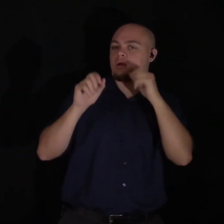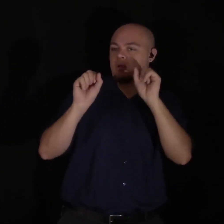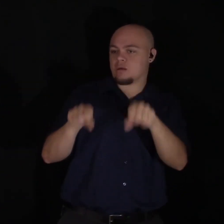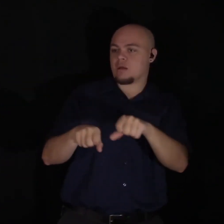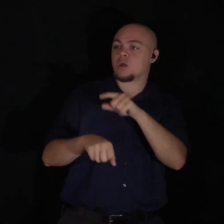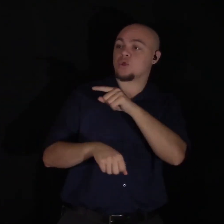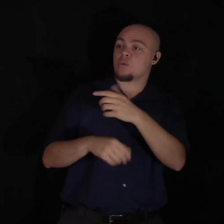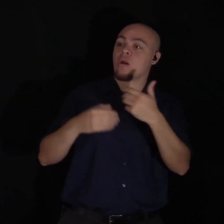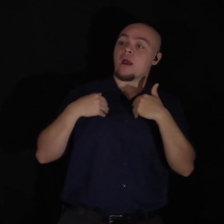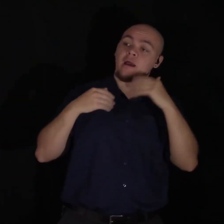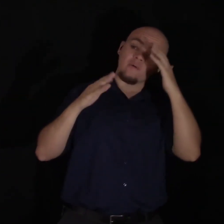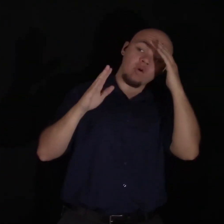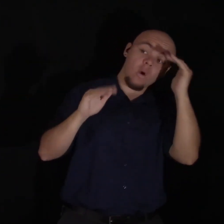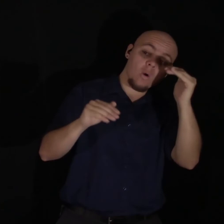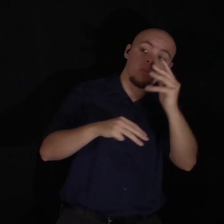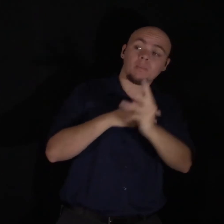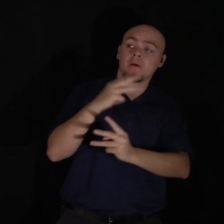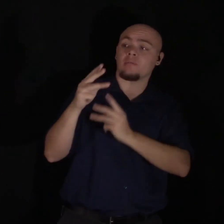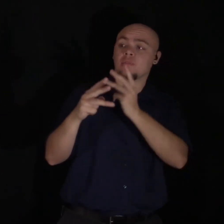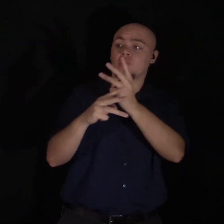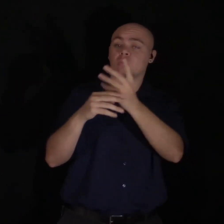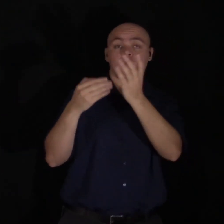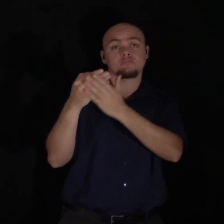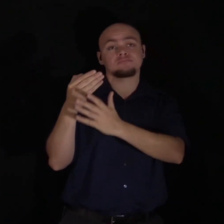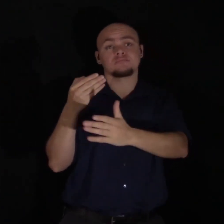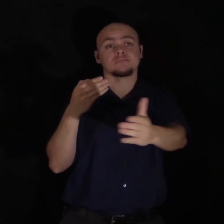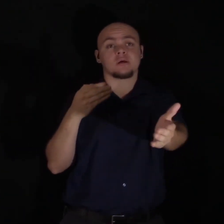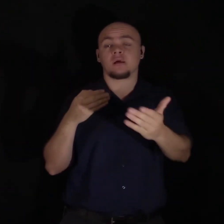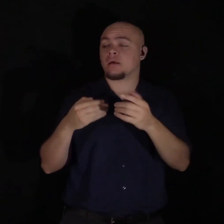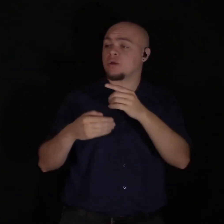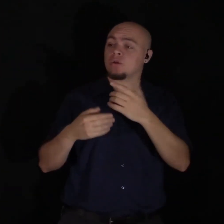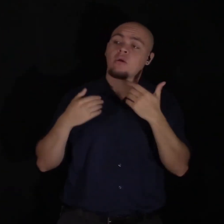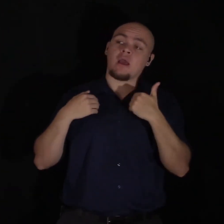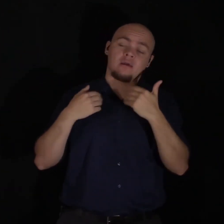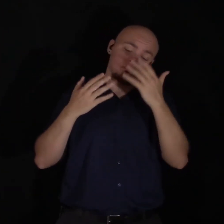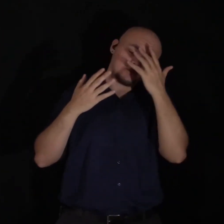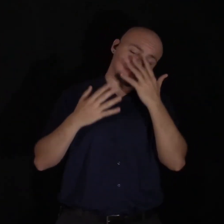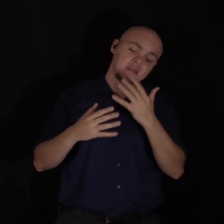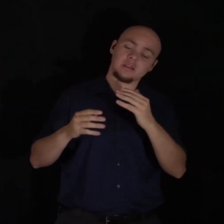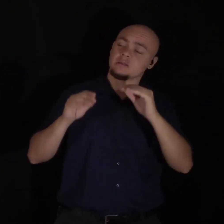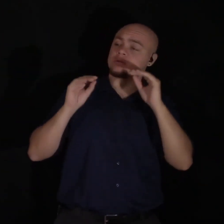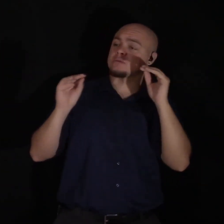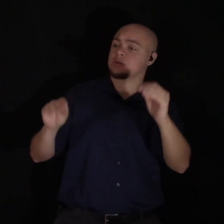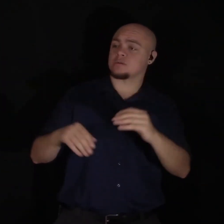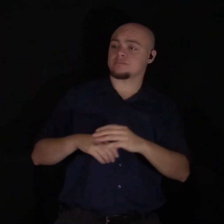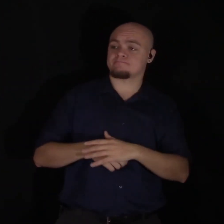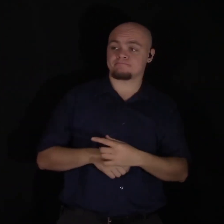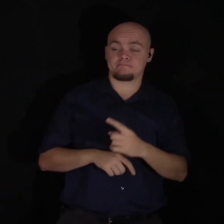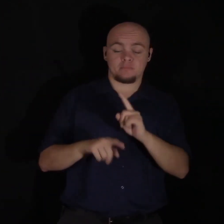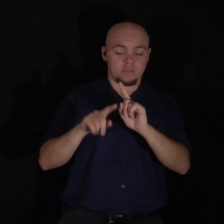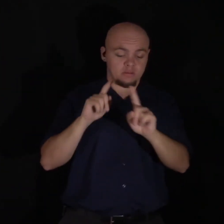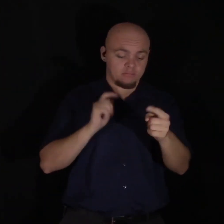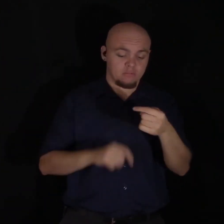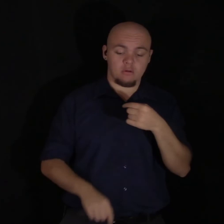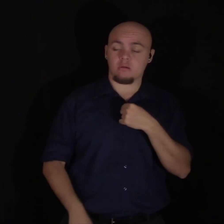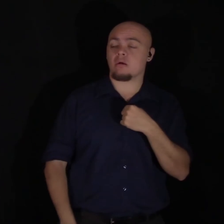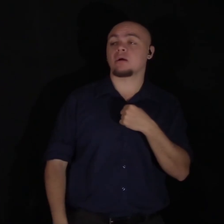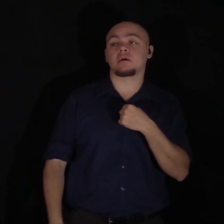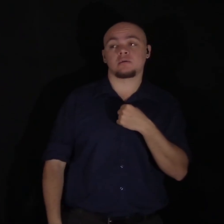and the world before you, and have no cause for despair. But I have